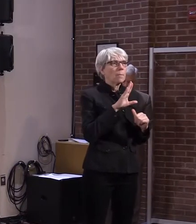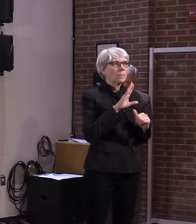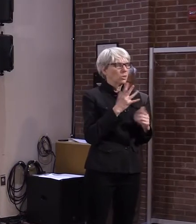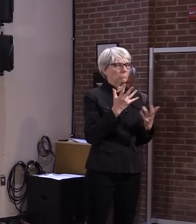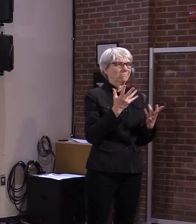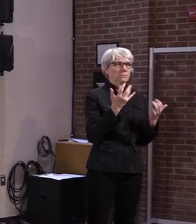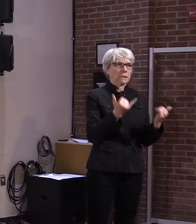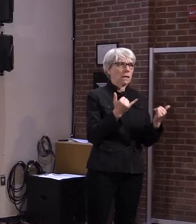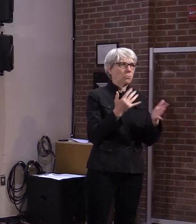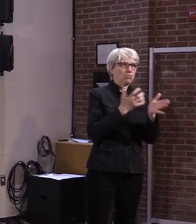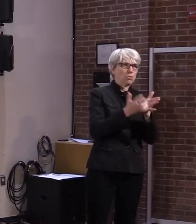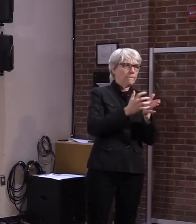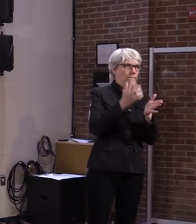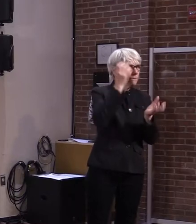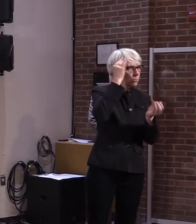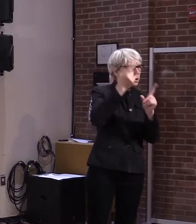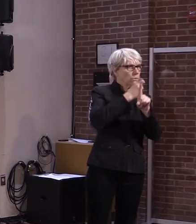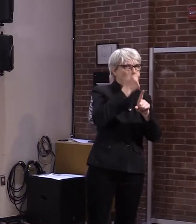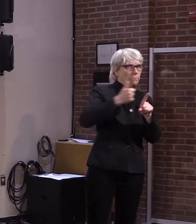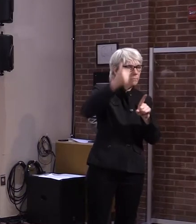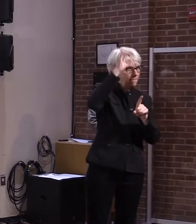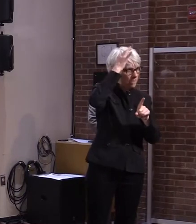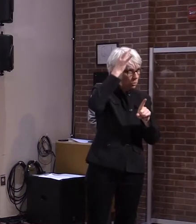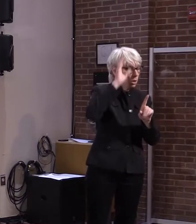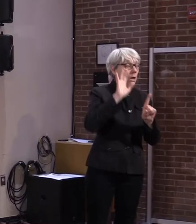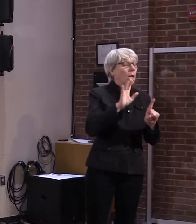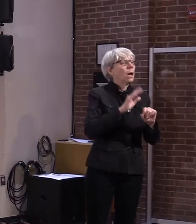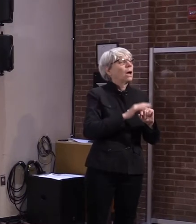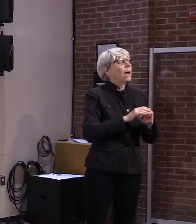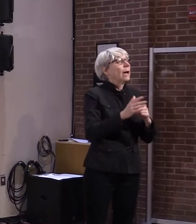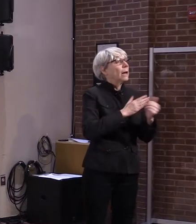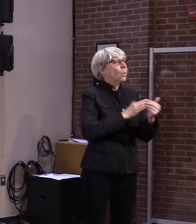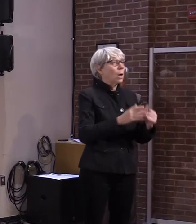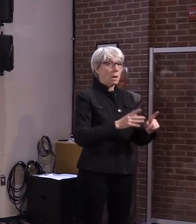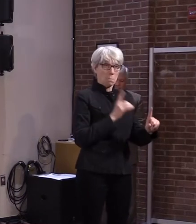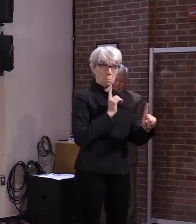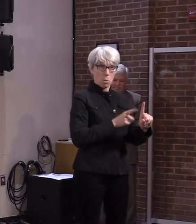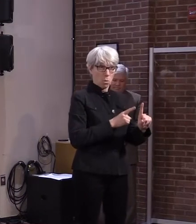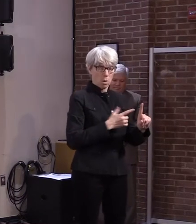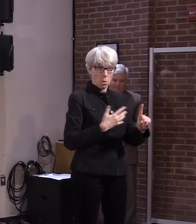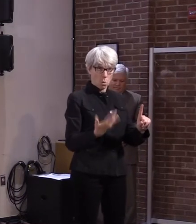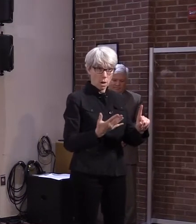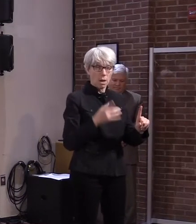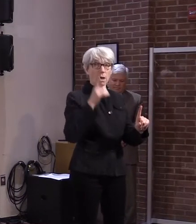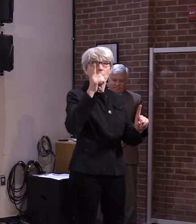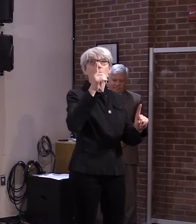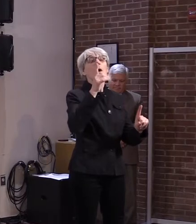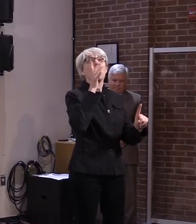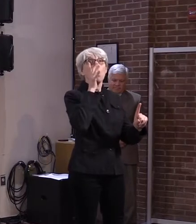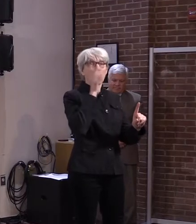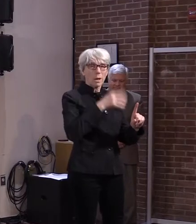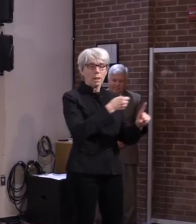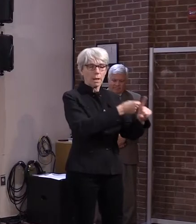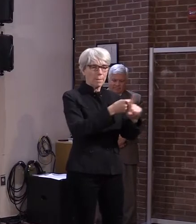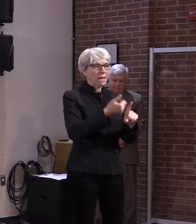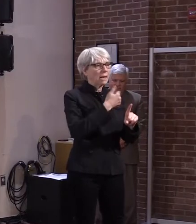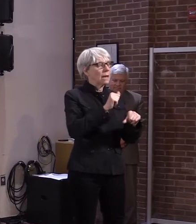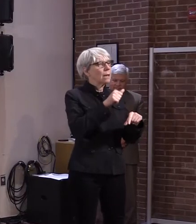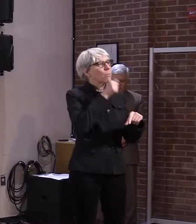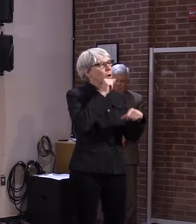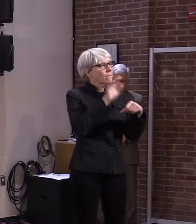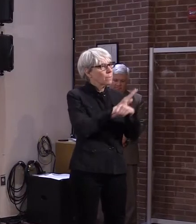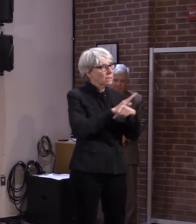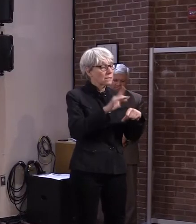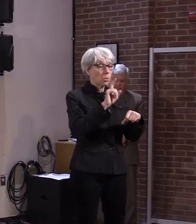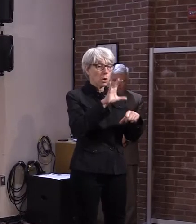going based on the information they're providing. But what is being proposed would affect all private employers across the state or